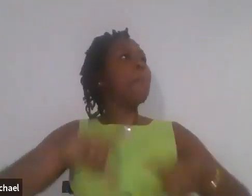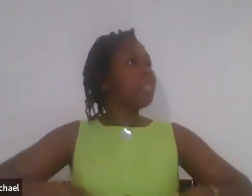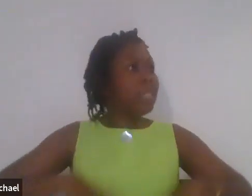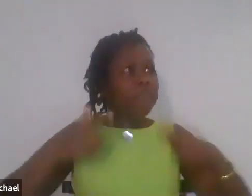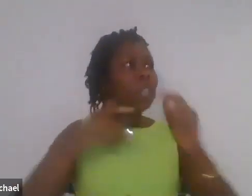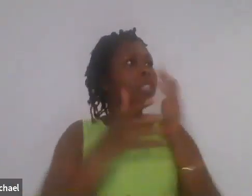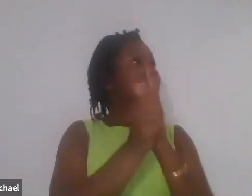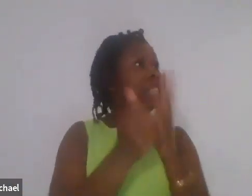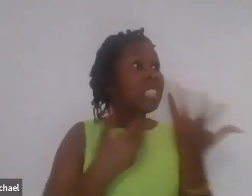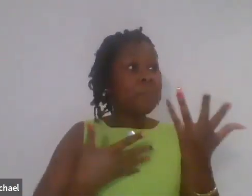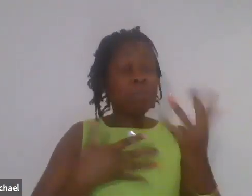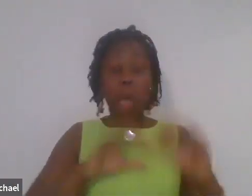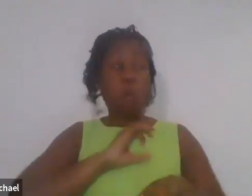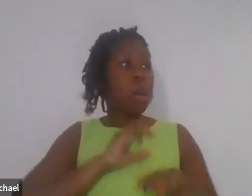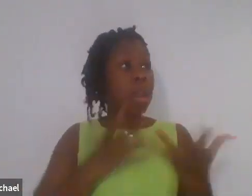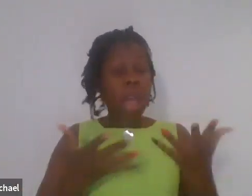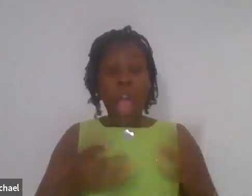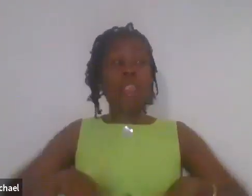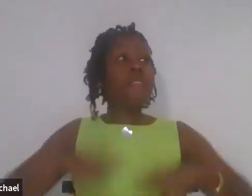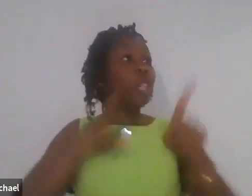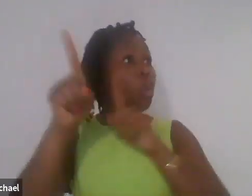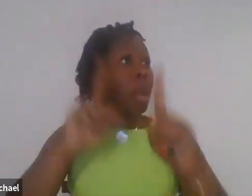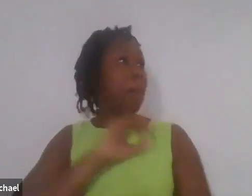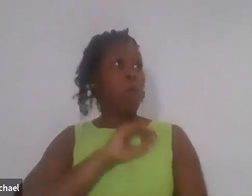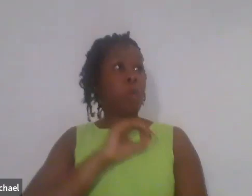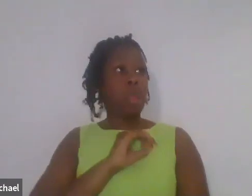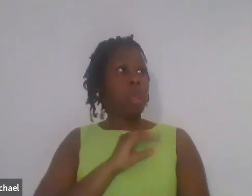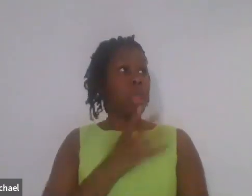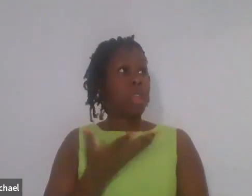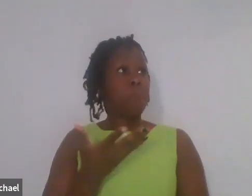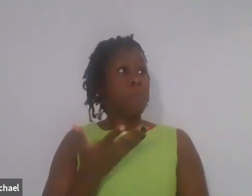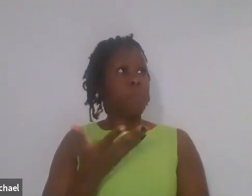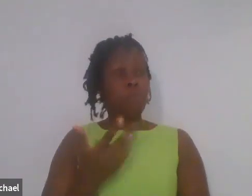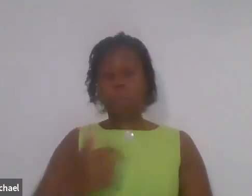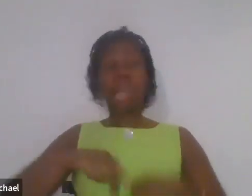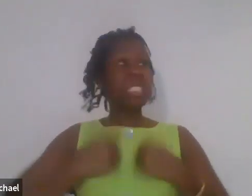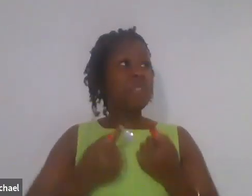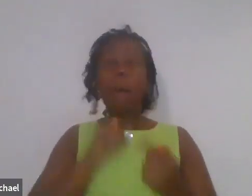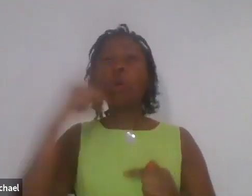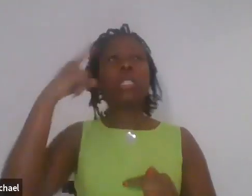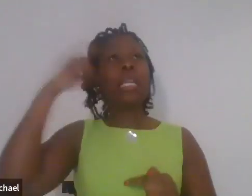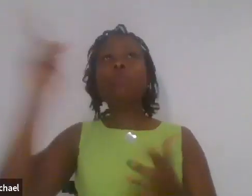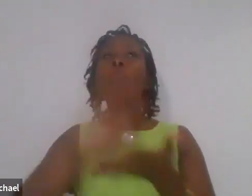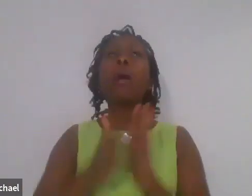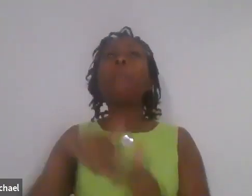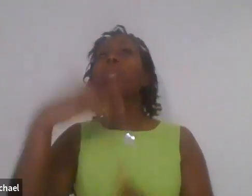be who you are. My You have the skills. I live a journey my way. I have my own journey. Myself, I'm not dreaming to become the